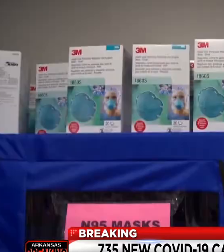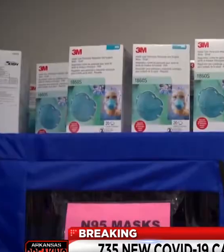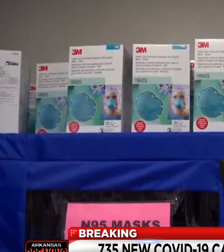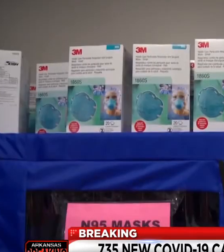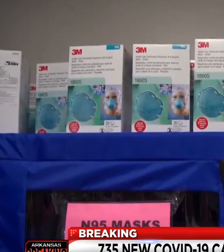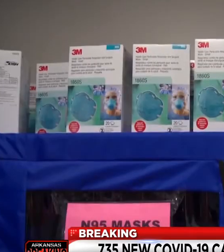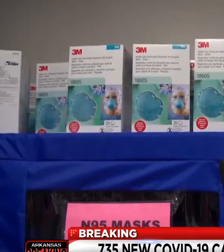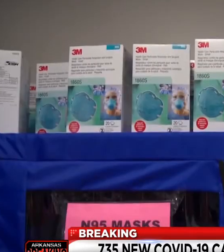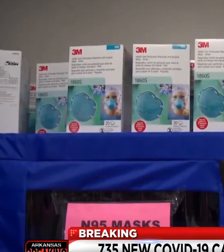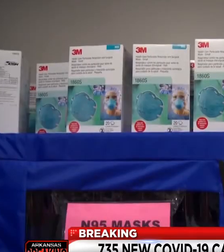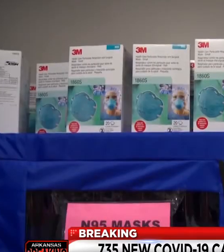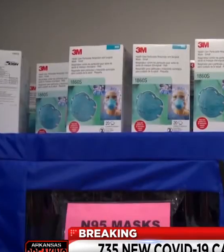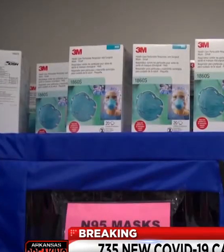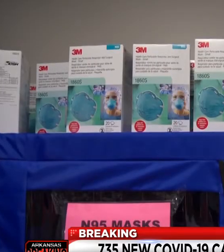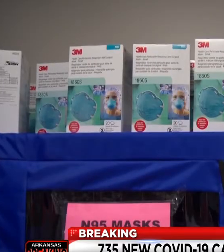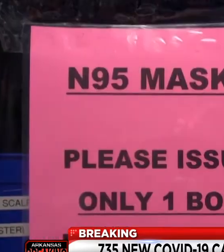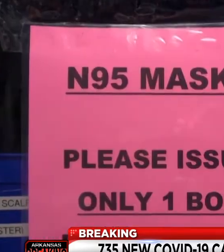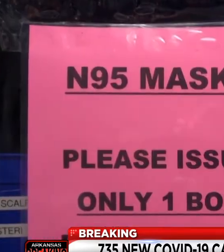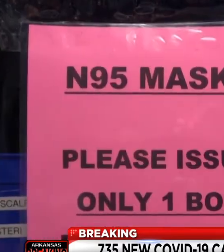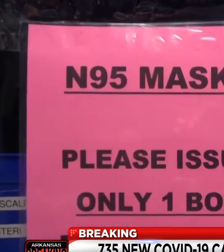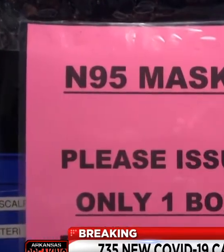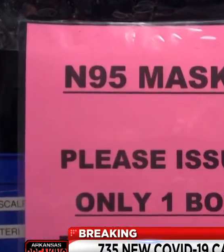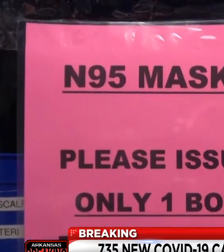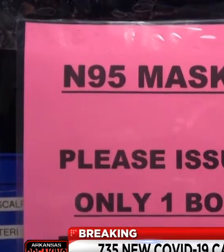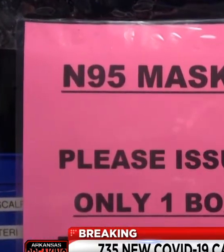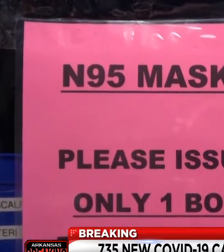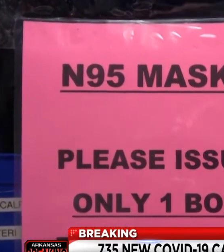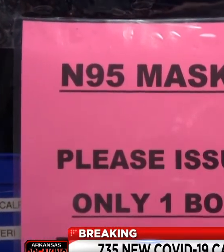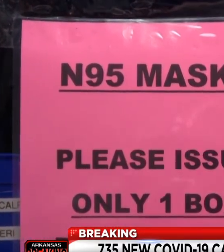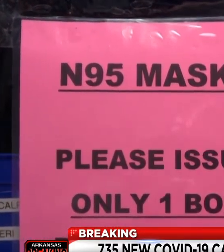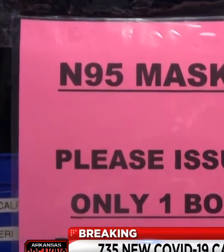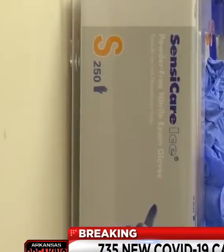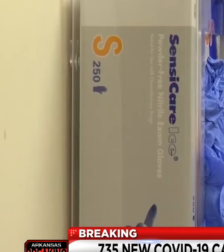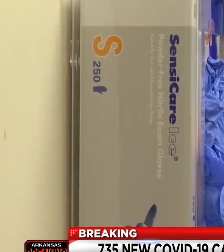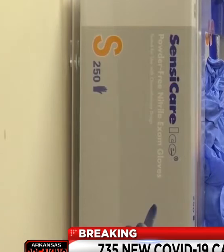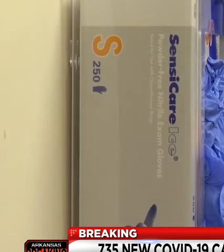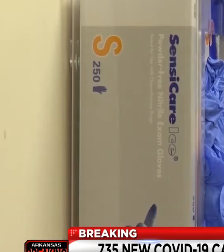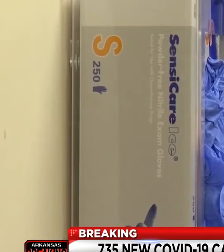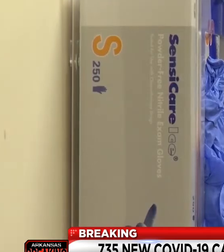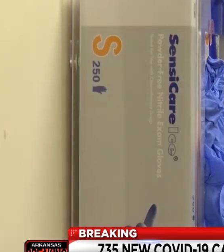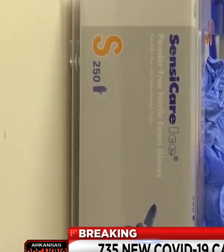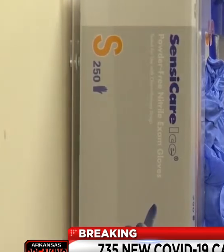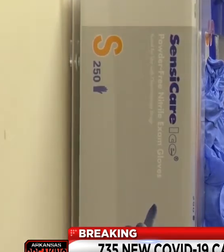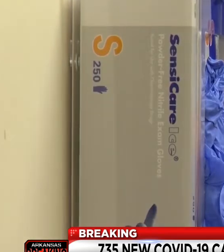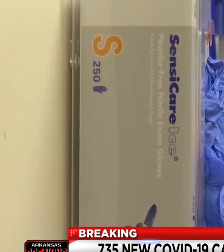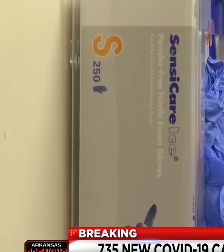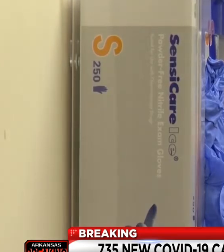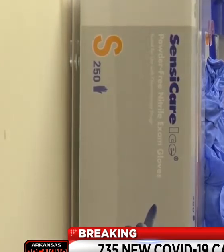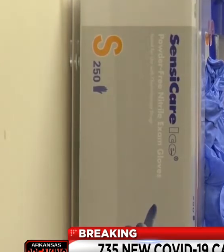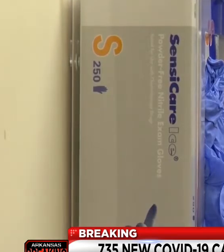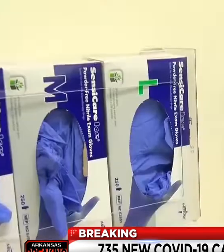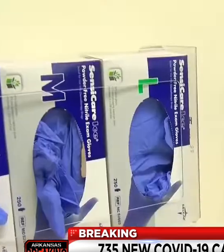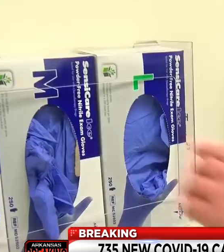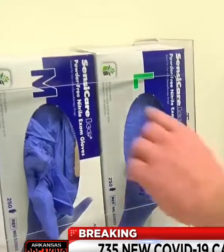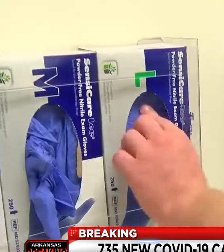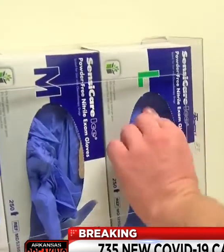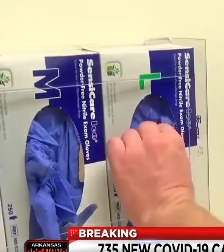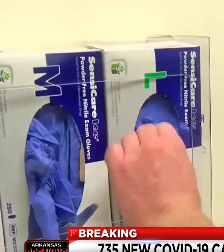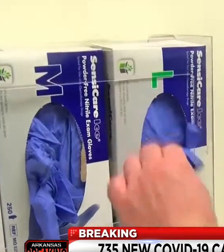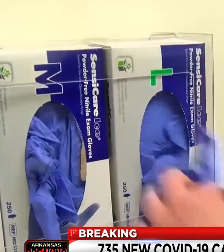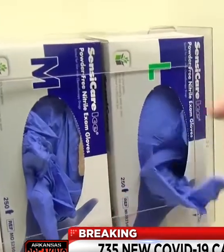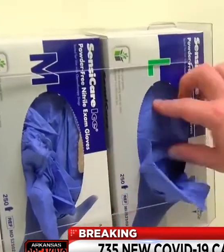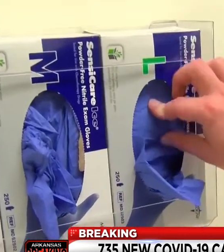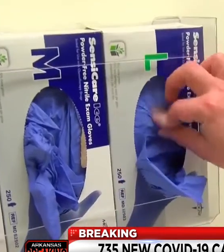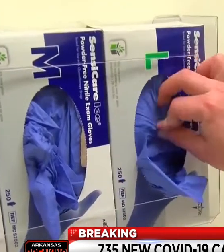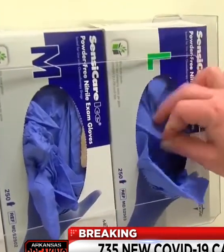#1, Craighead County, Sebastian, Poinsett, Benton, Garland, Crittenden, Mississippi,